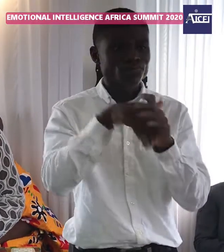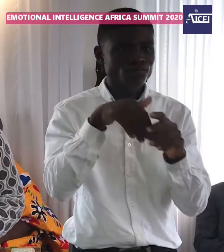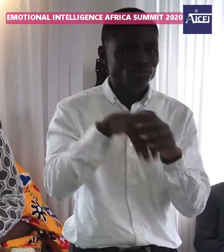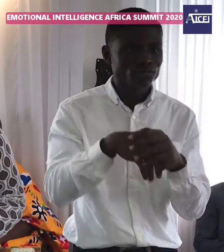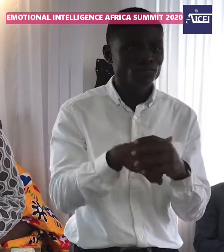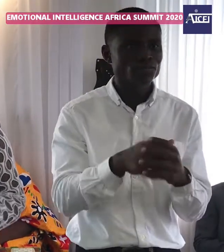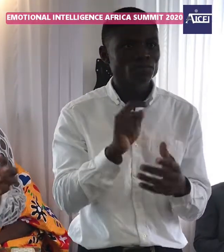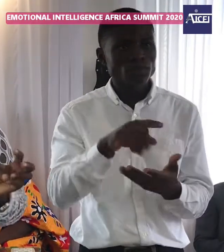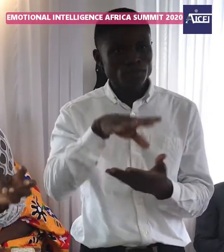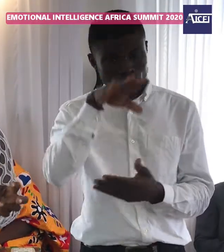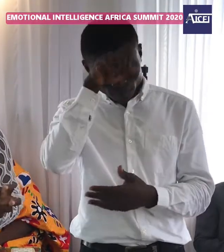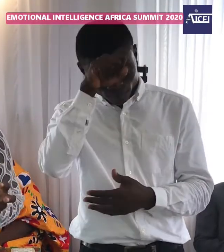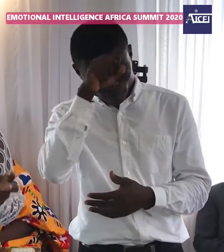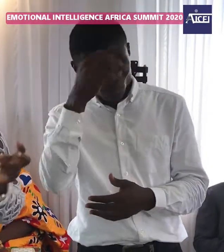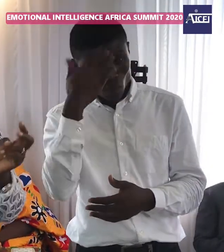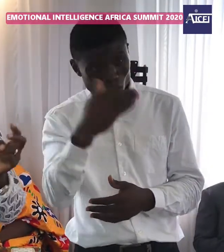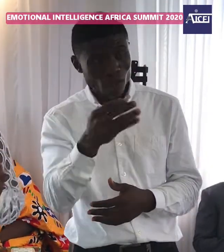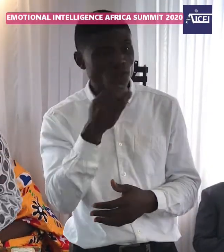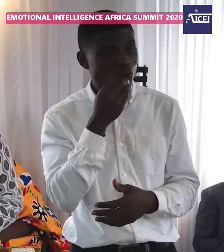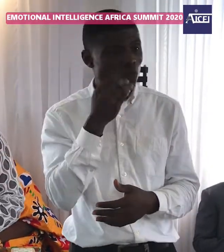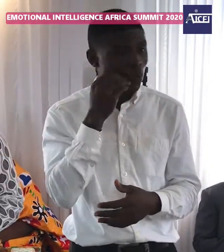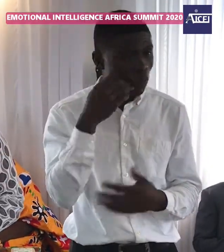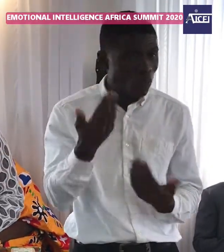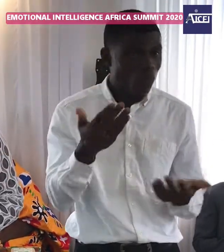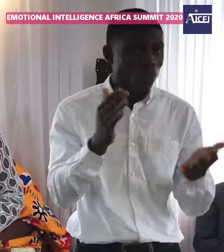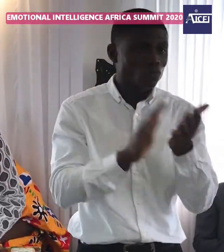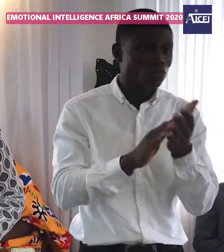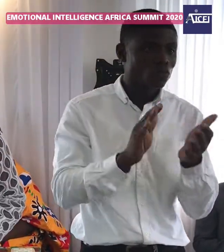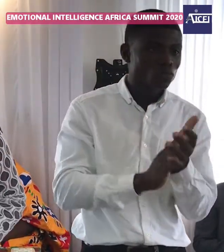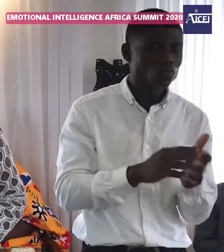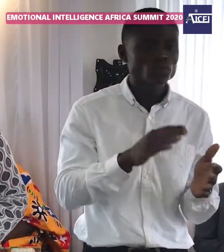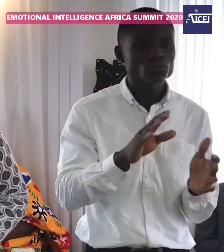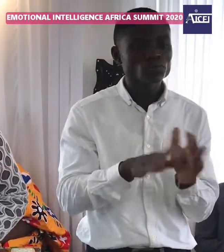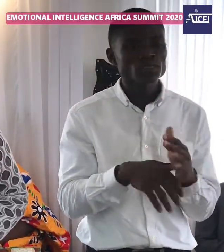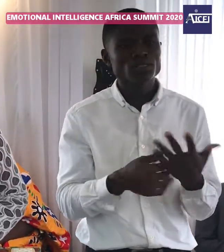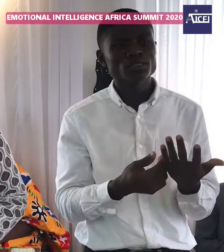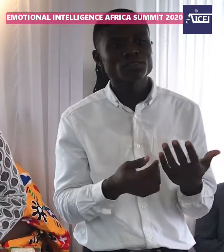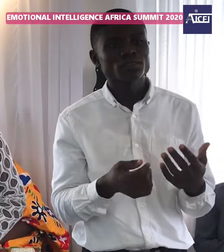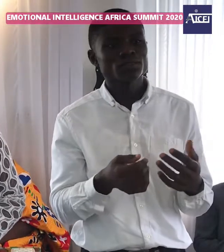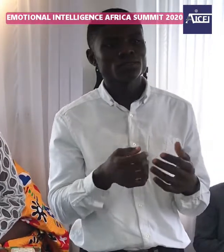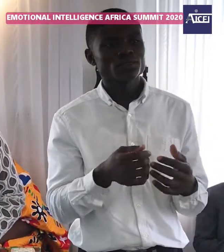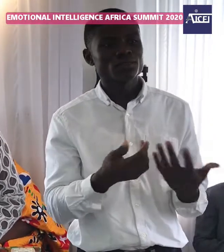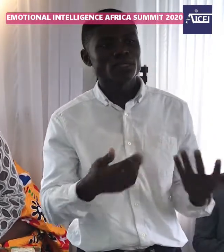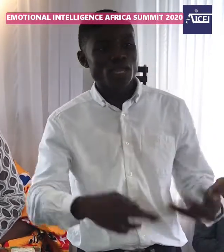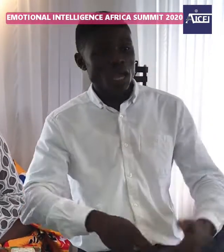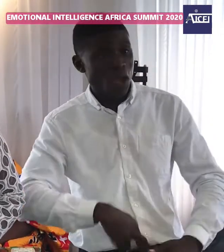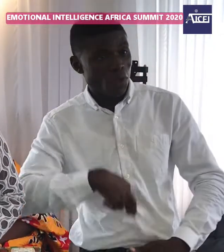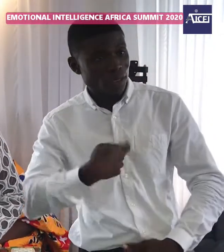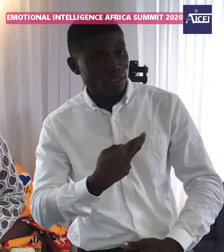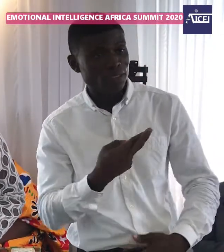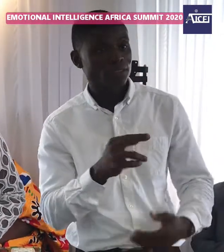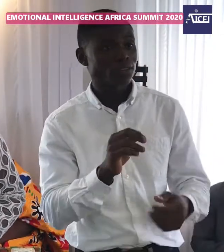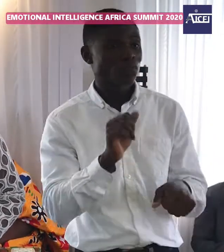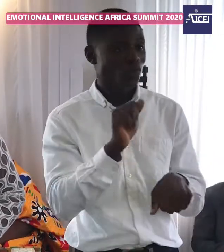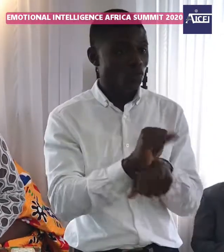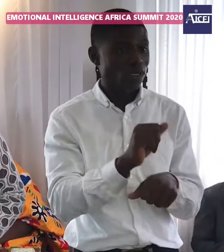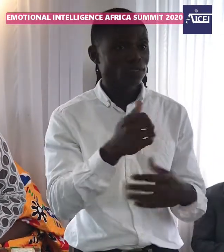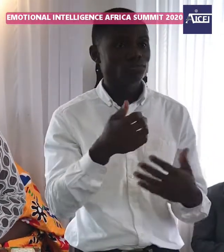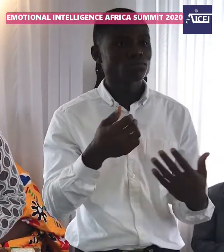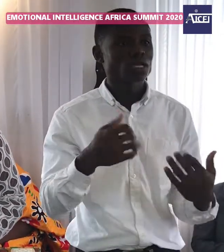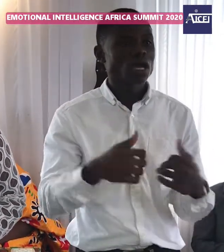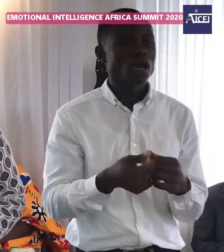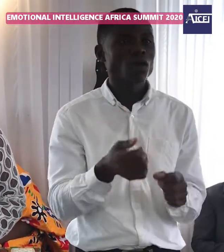enlightenment because the home, the school, and religion comes to play in nurturing the